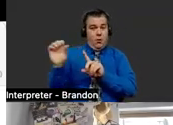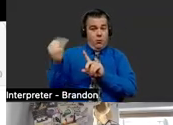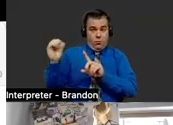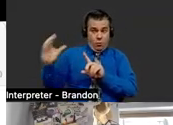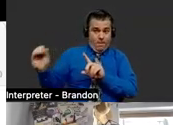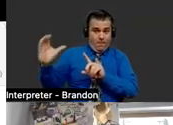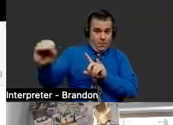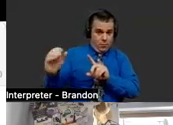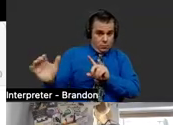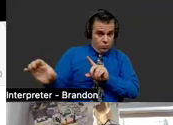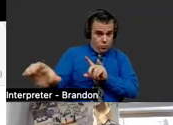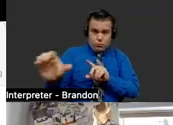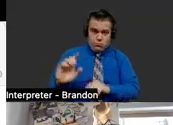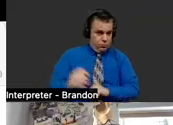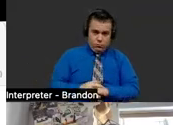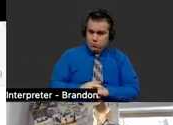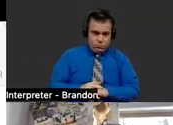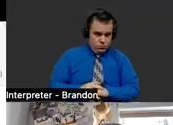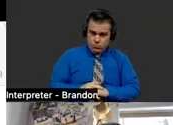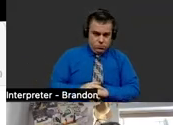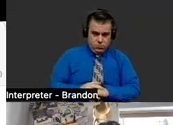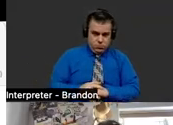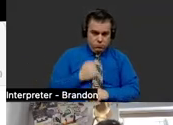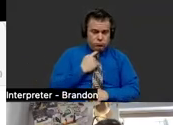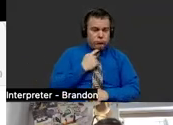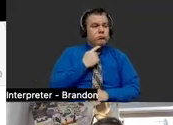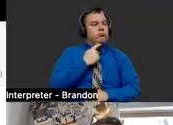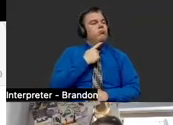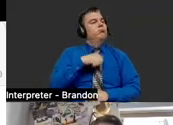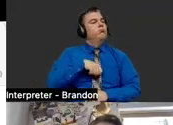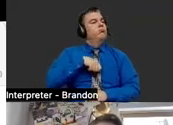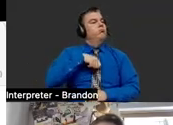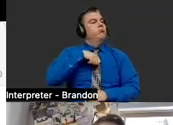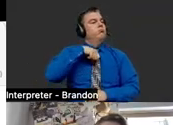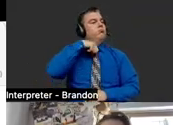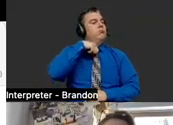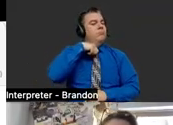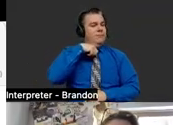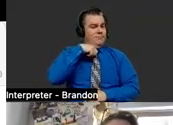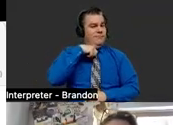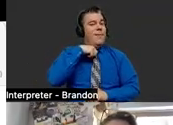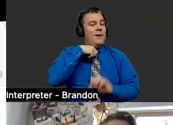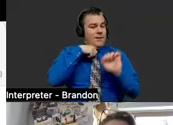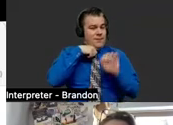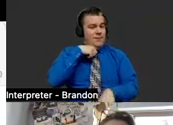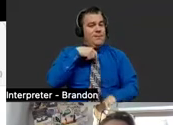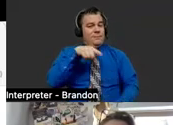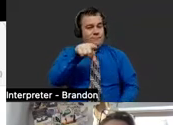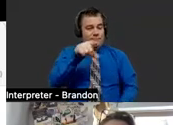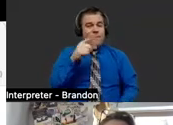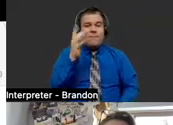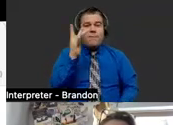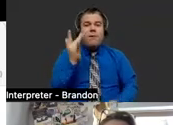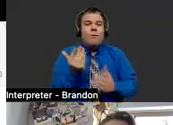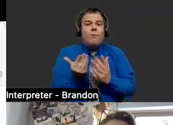doing. Okay? Hold your head high and proud and be so thankful for that. This is truly cutting edge in